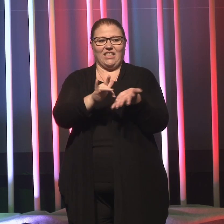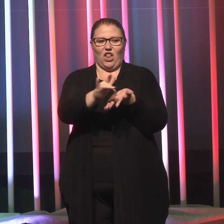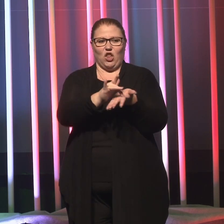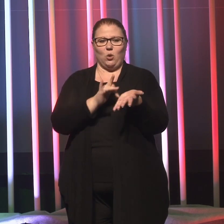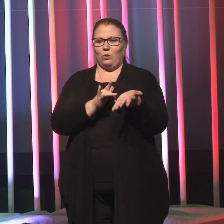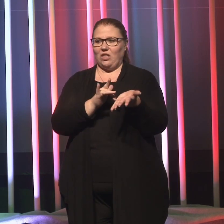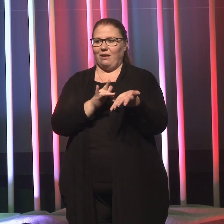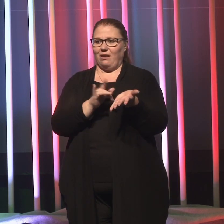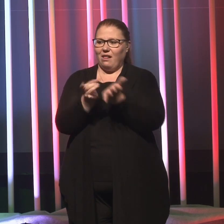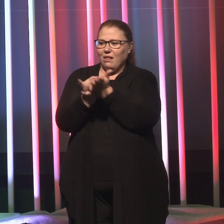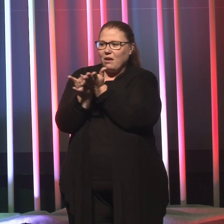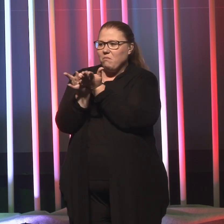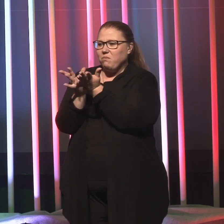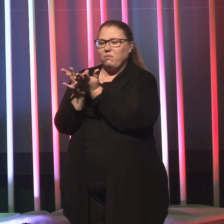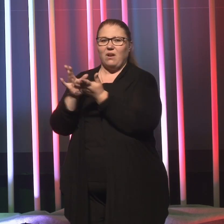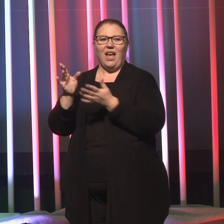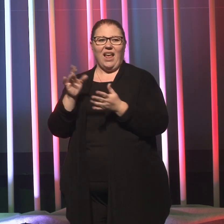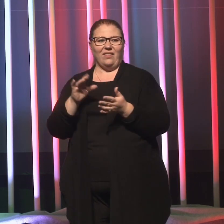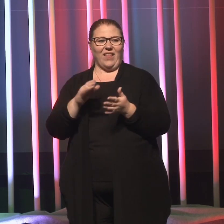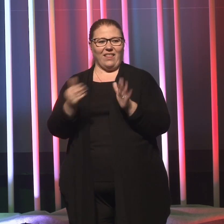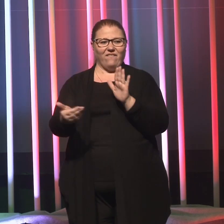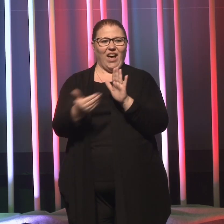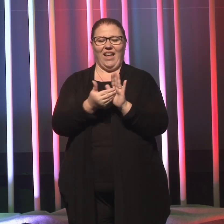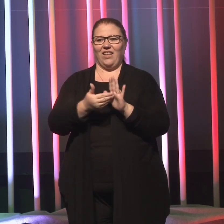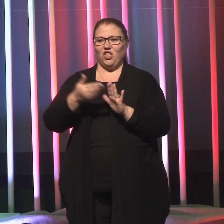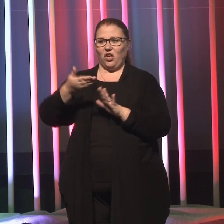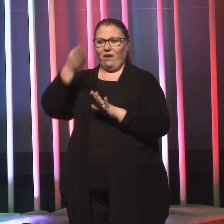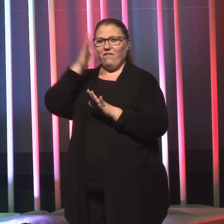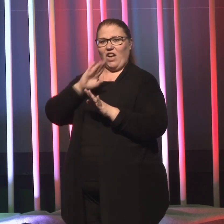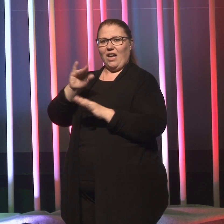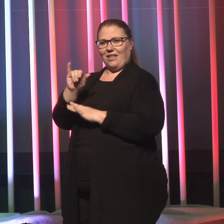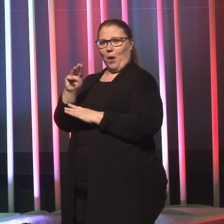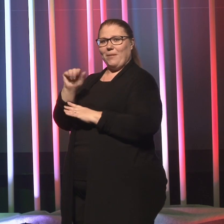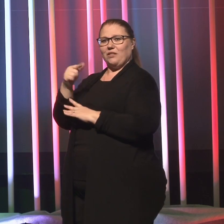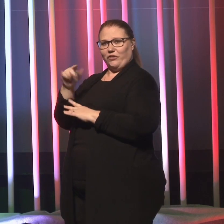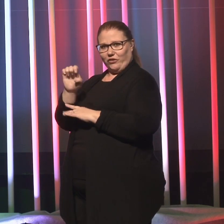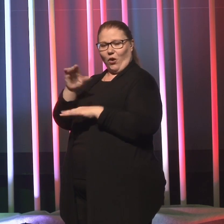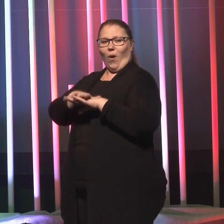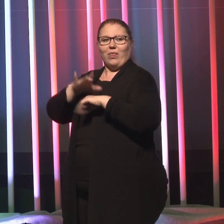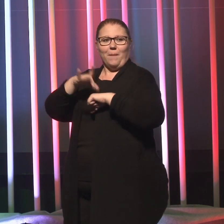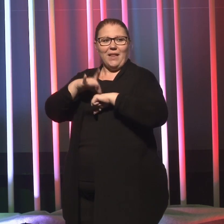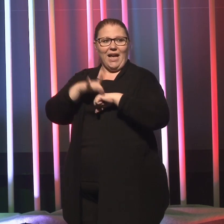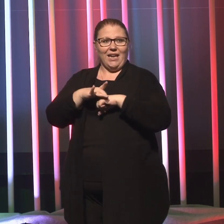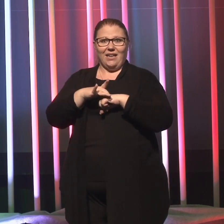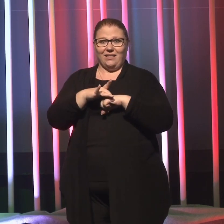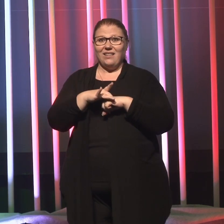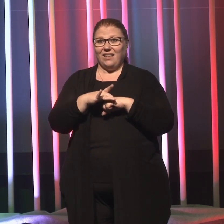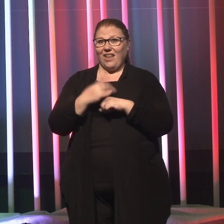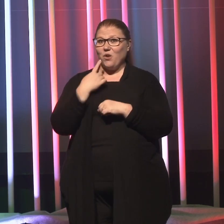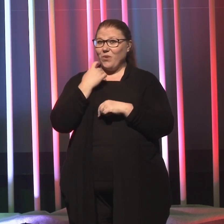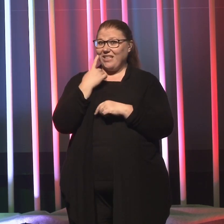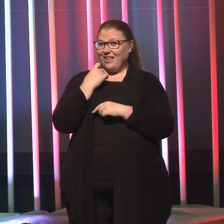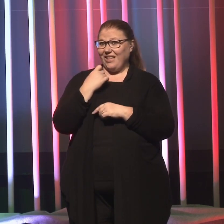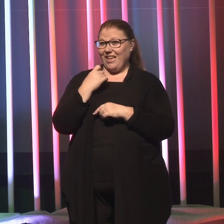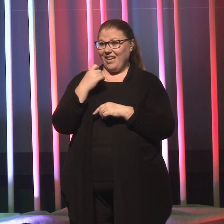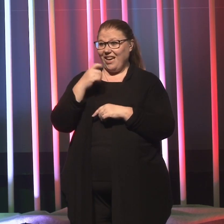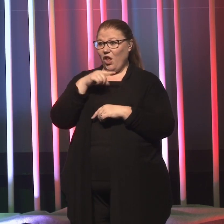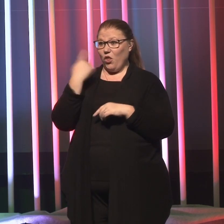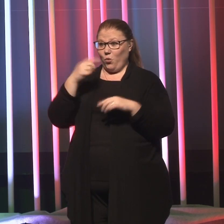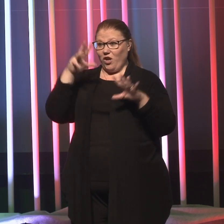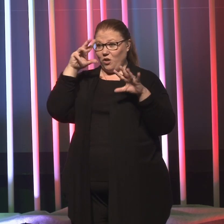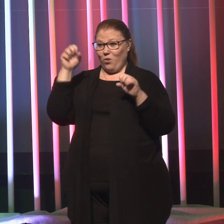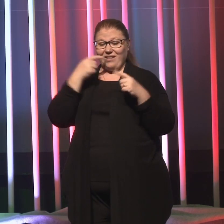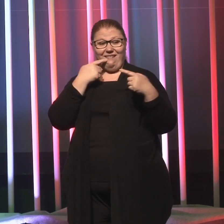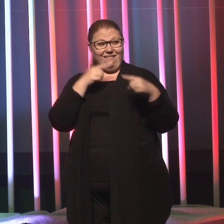violation of the divine image on the planet. This past year, on February 24th, Vladimir Putin, the Russian president, announced a